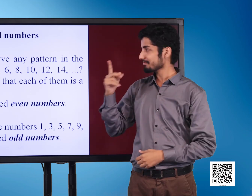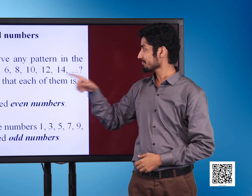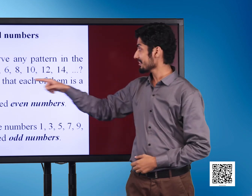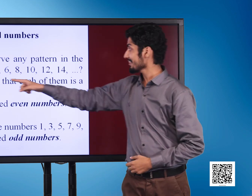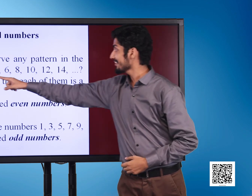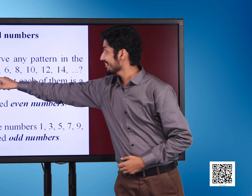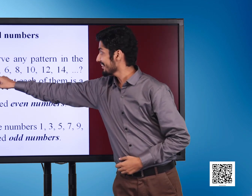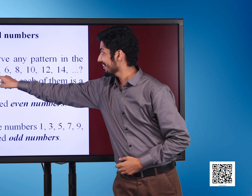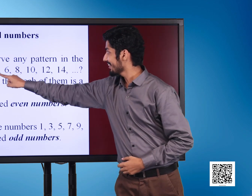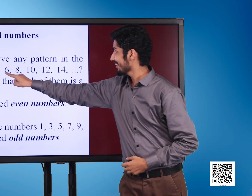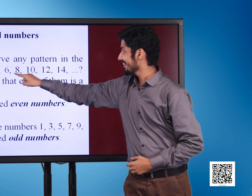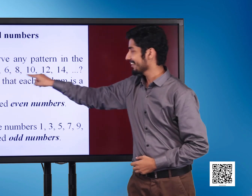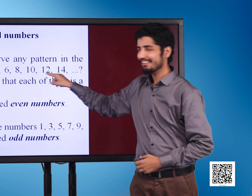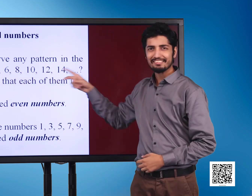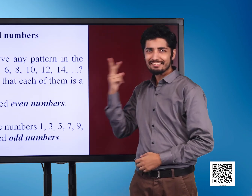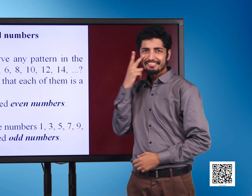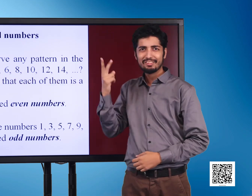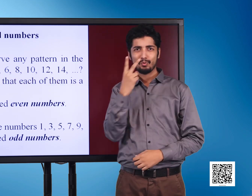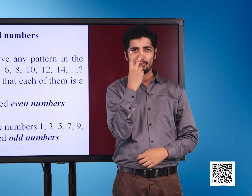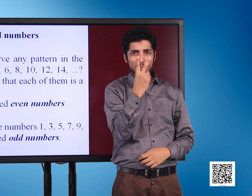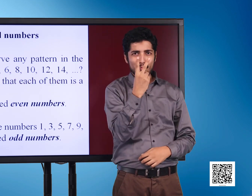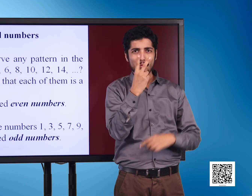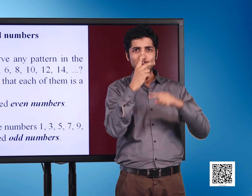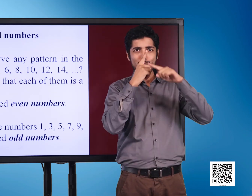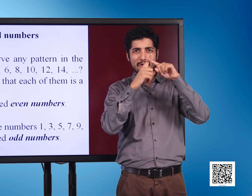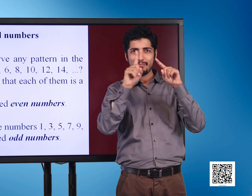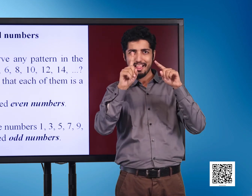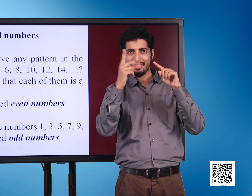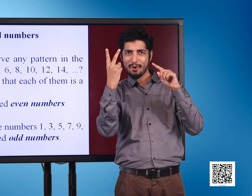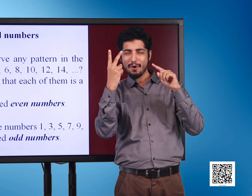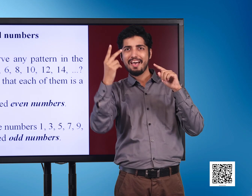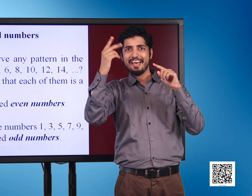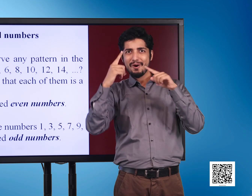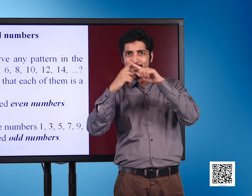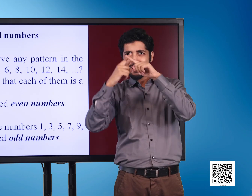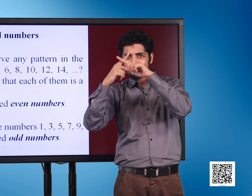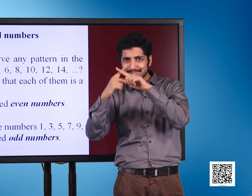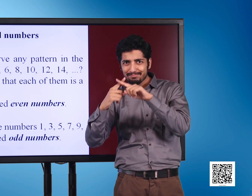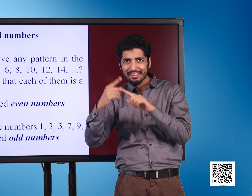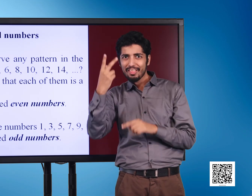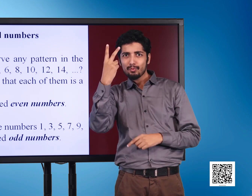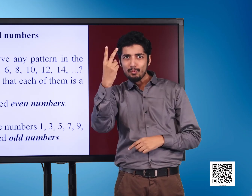Two, 4, 6, 8, 10, 12, 14, and so on?